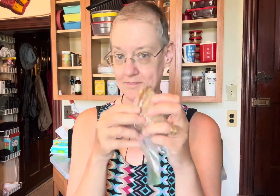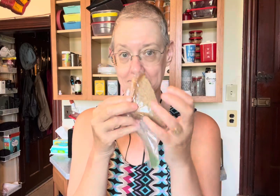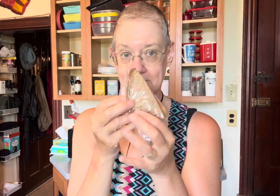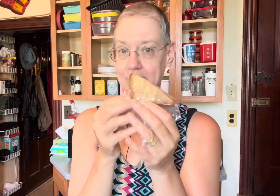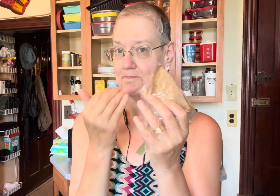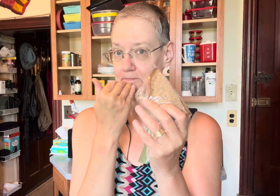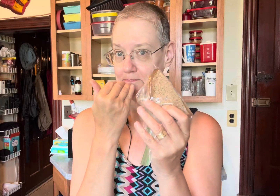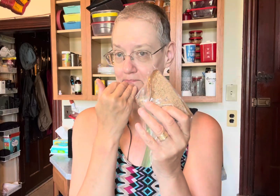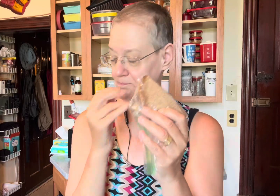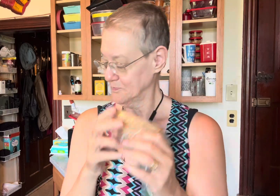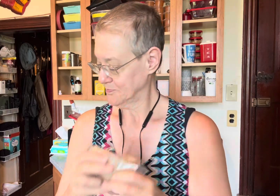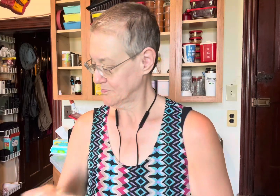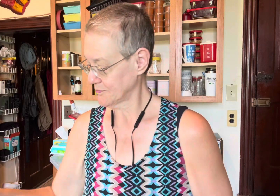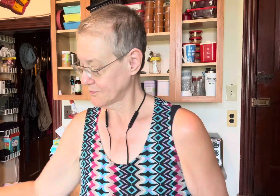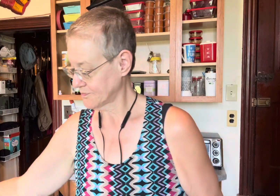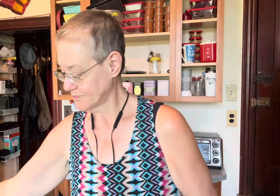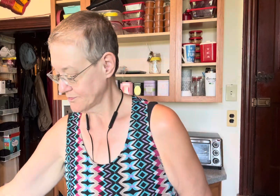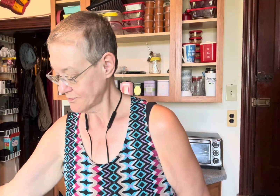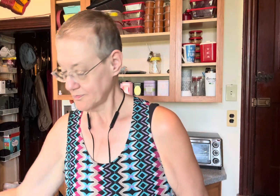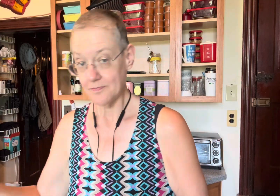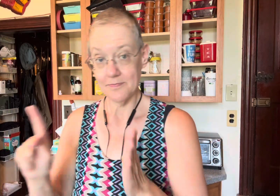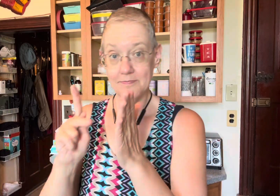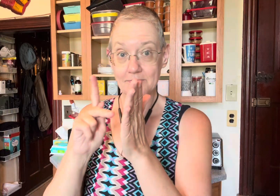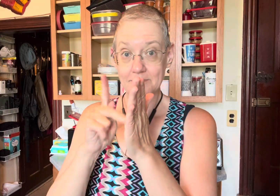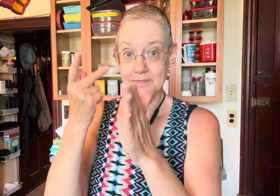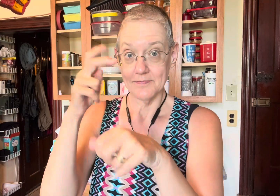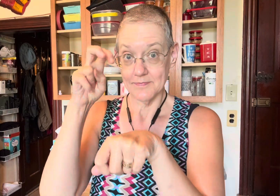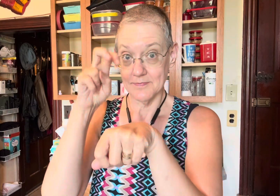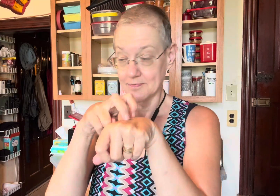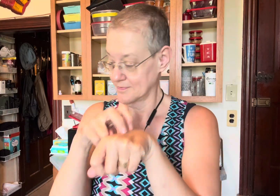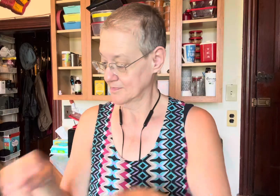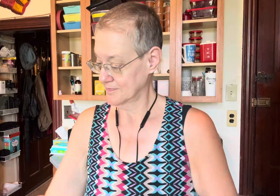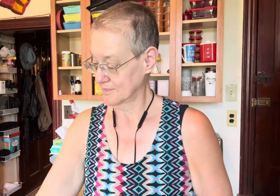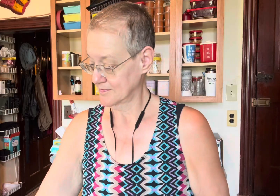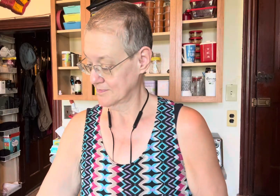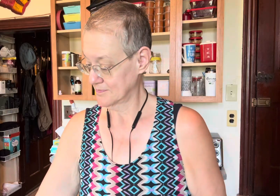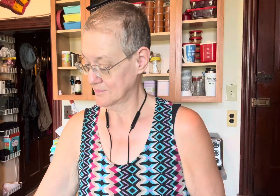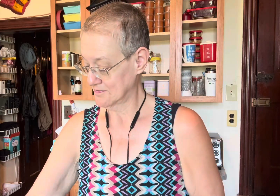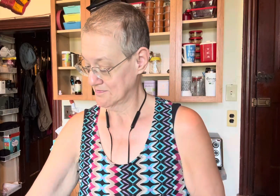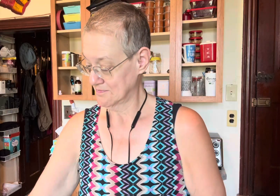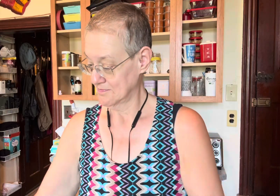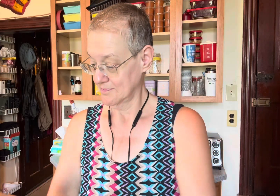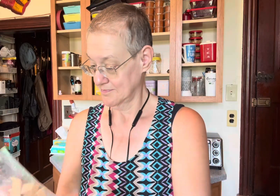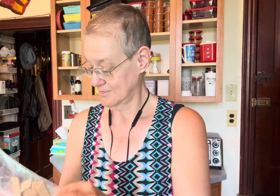of net carbs. That's the sandwich. Double chips